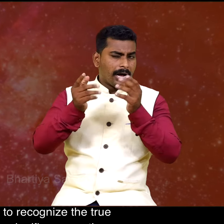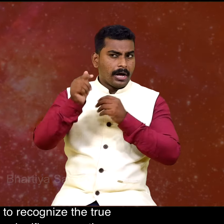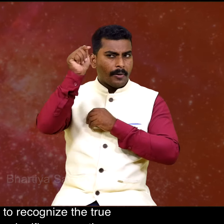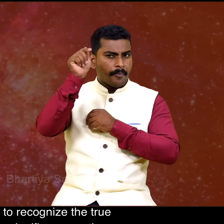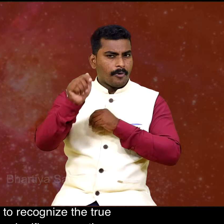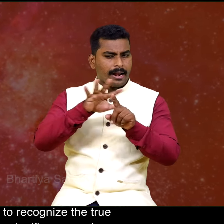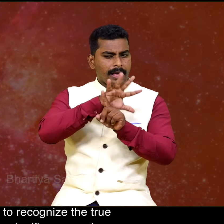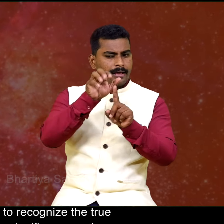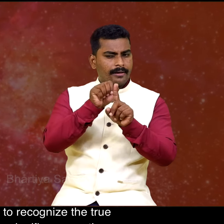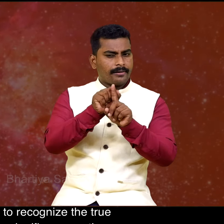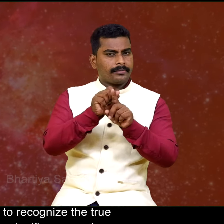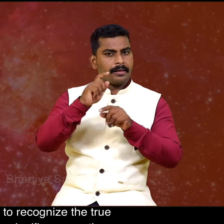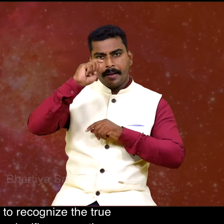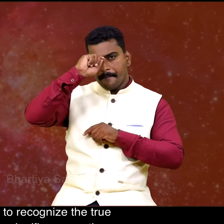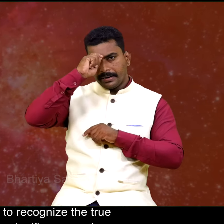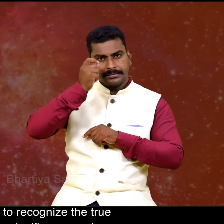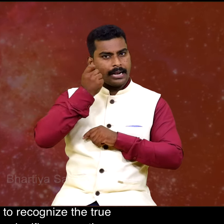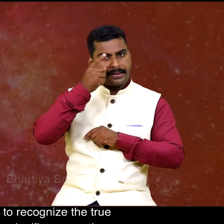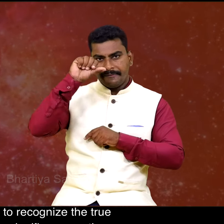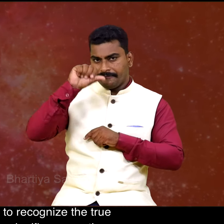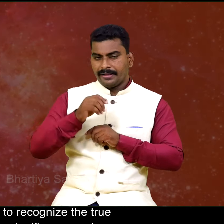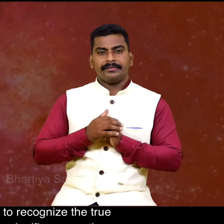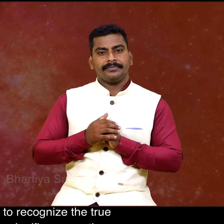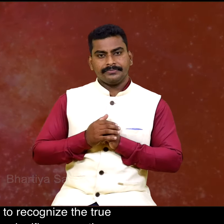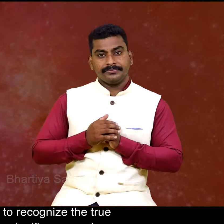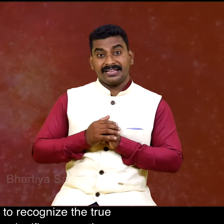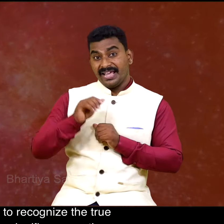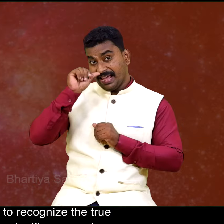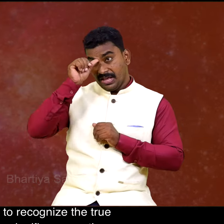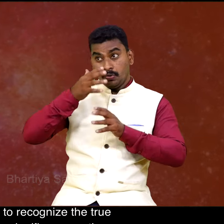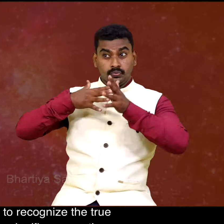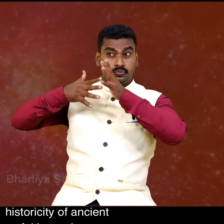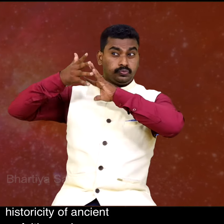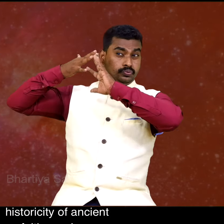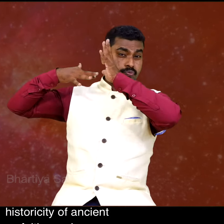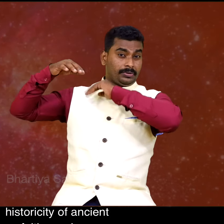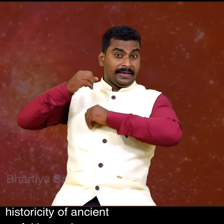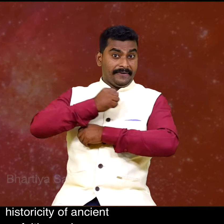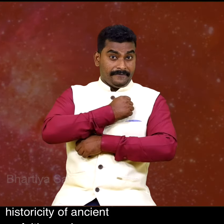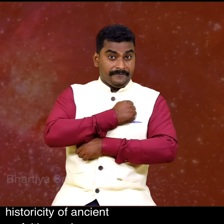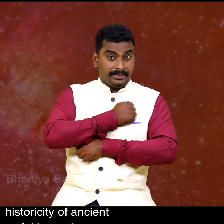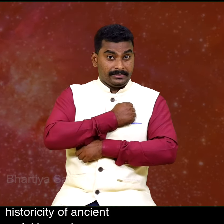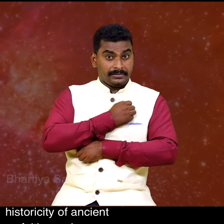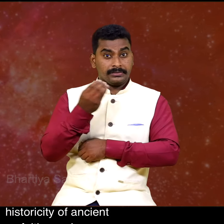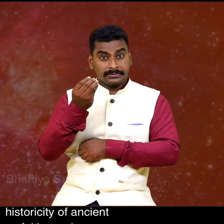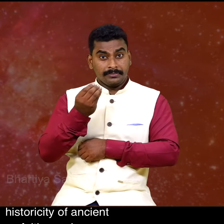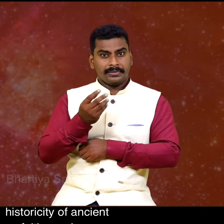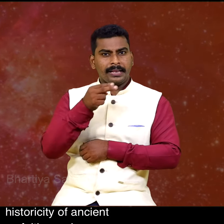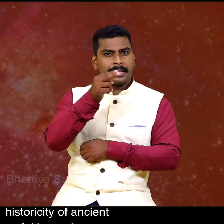true significance or the historicity of ancient faiths such